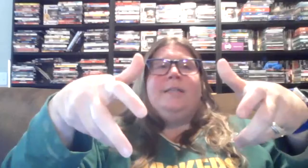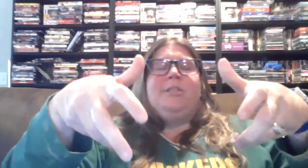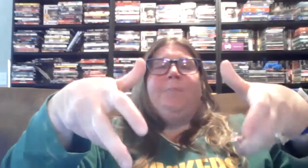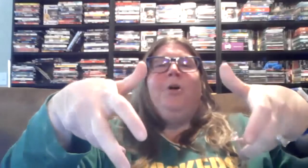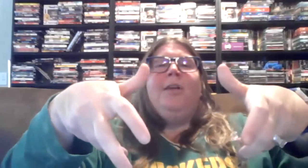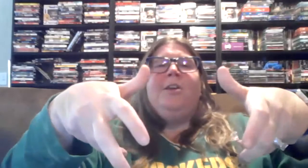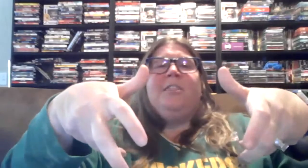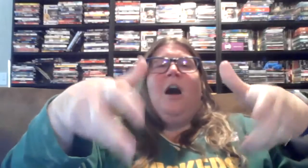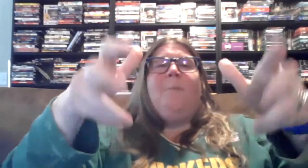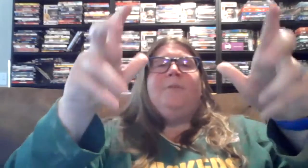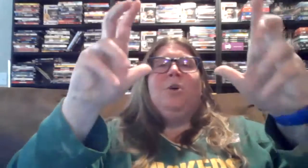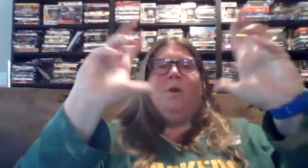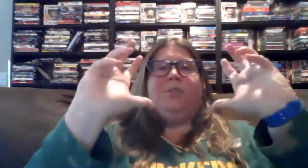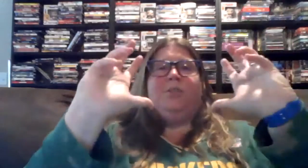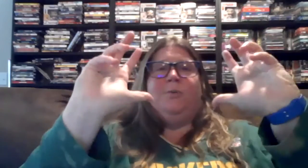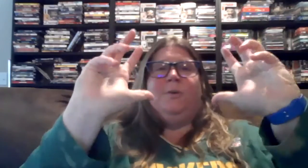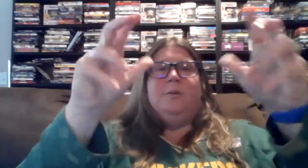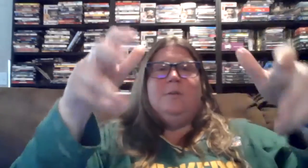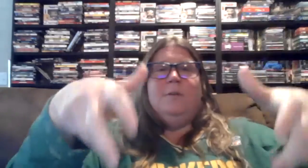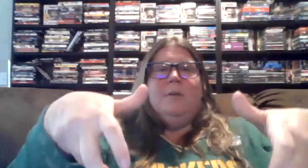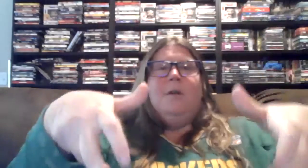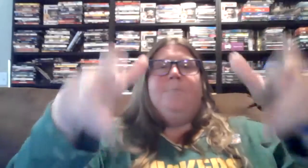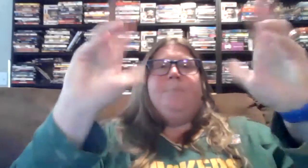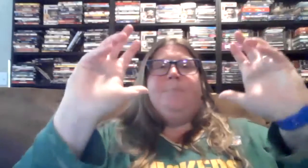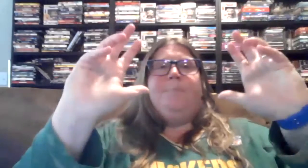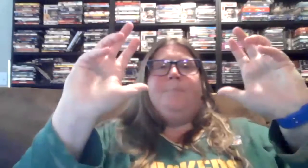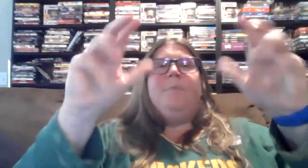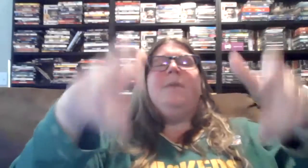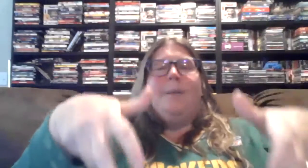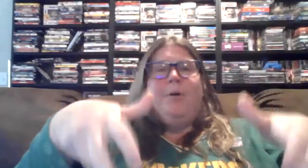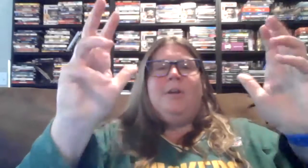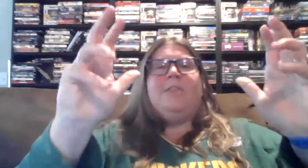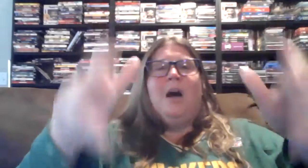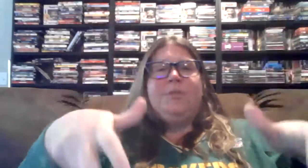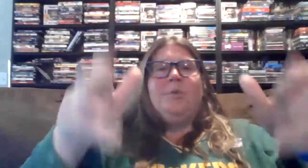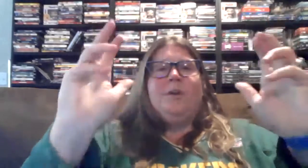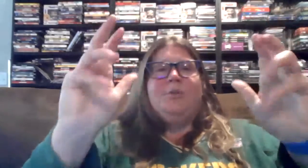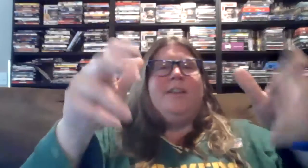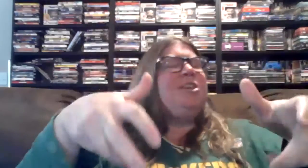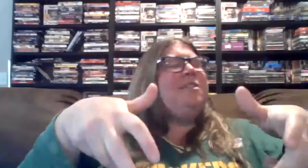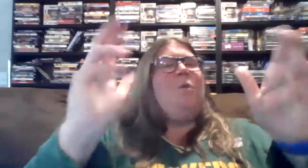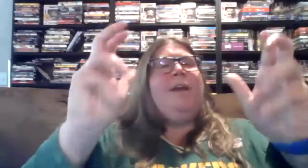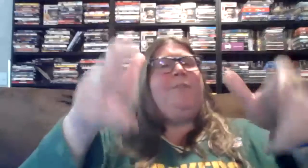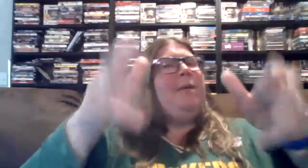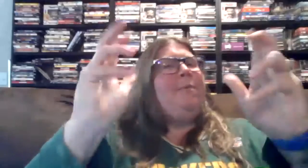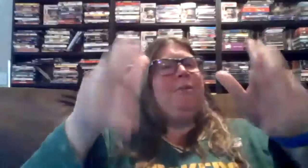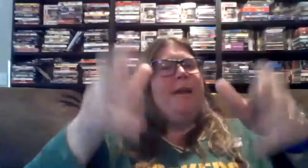you're pulling your thumbs towards you. Okay, so back toward you. Yep, pull your thumbs towards you. And it's just a quick flip of your